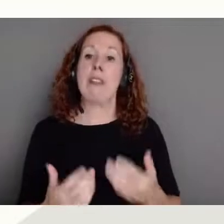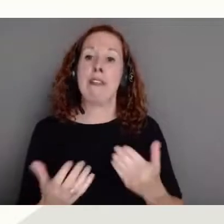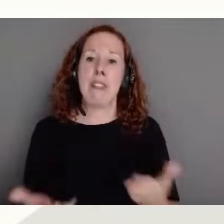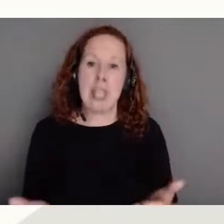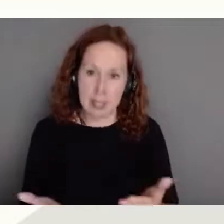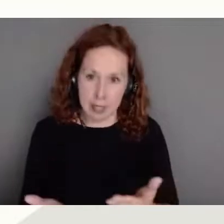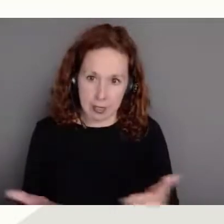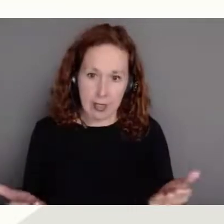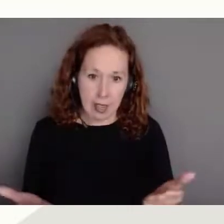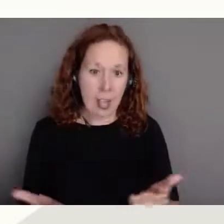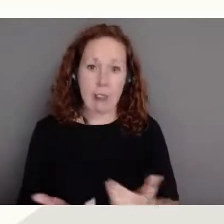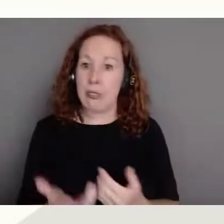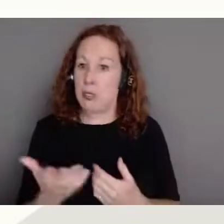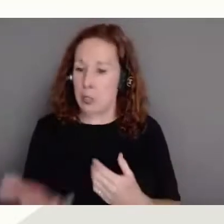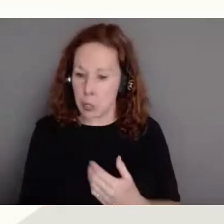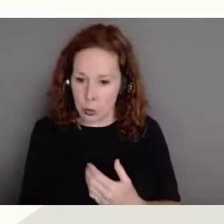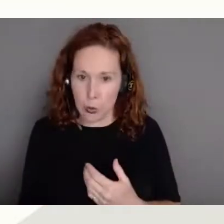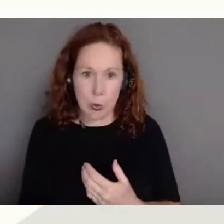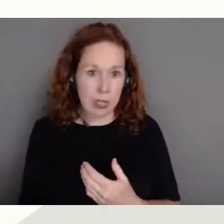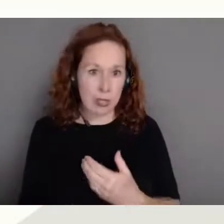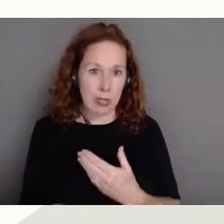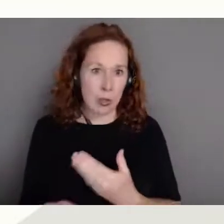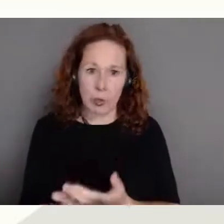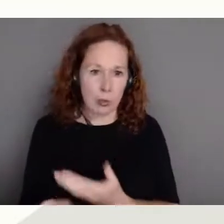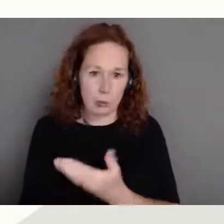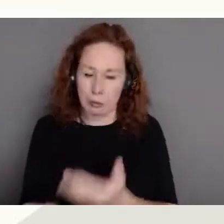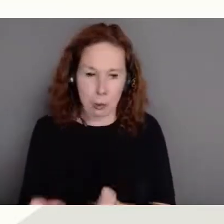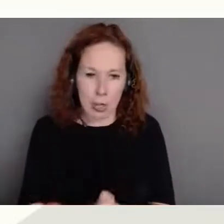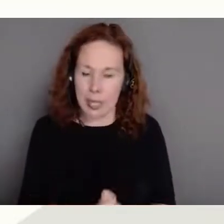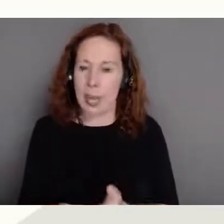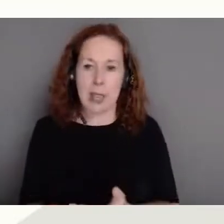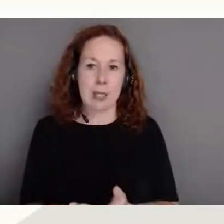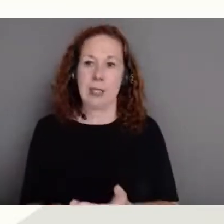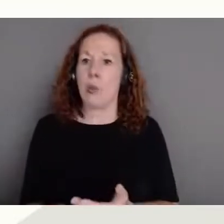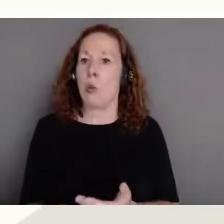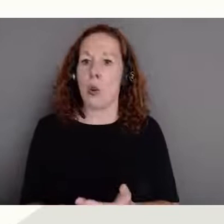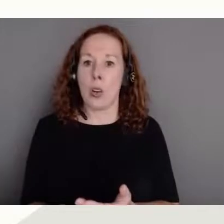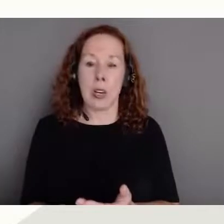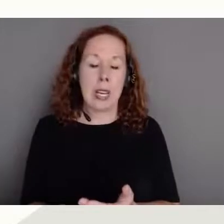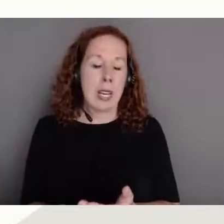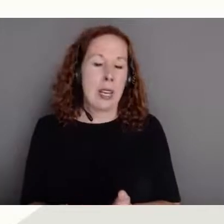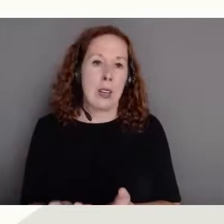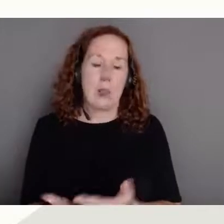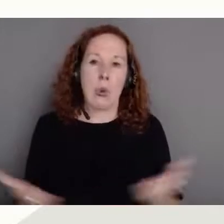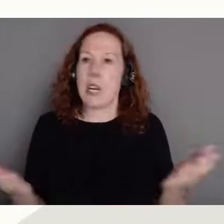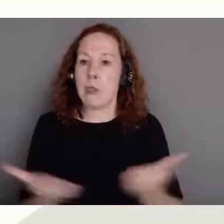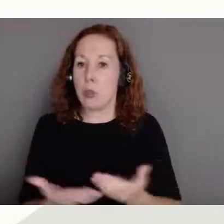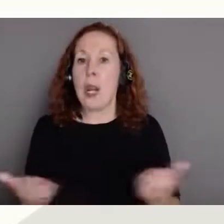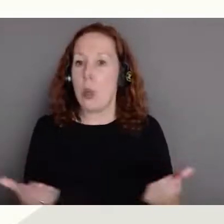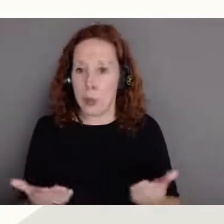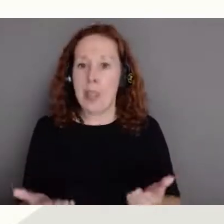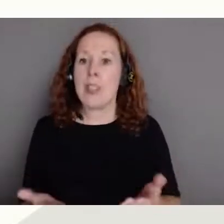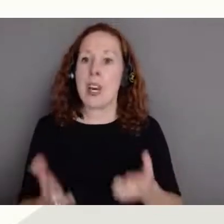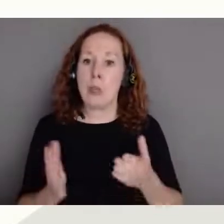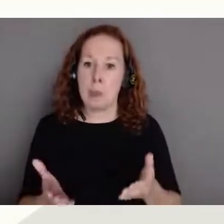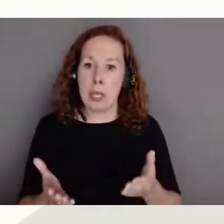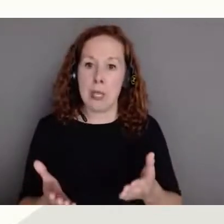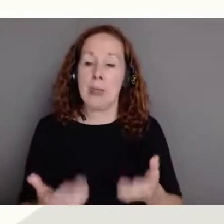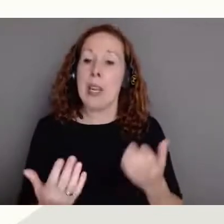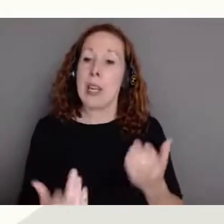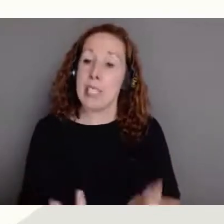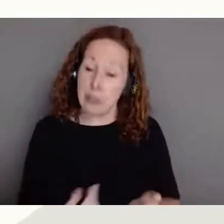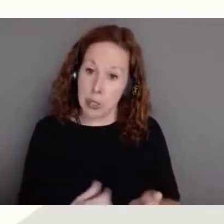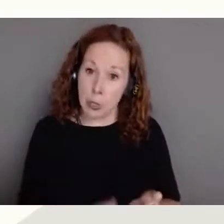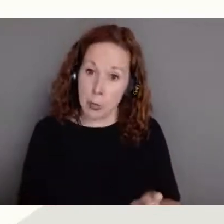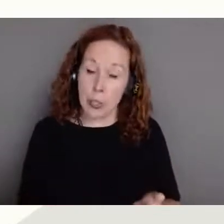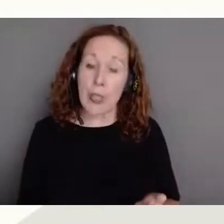would be the face of the news, broadcast or whatever realm, that would be